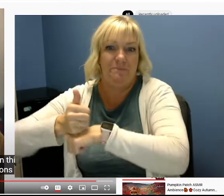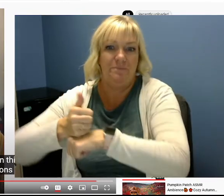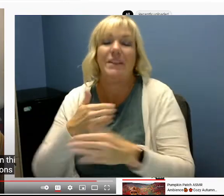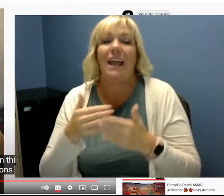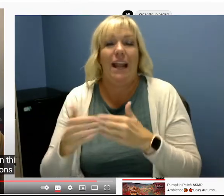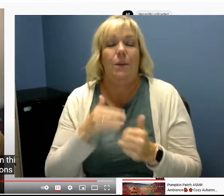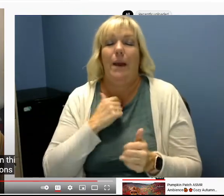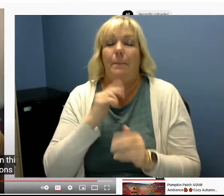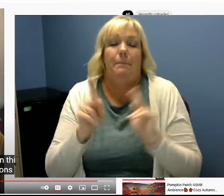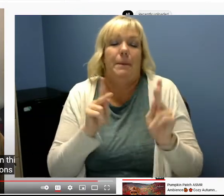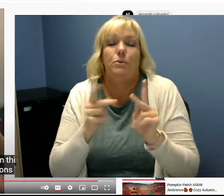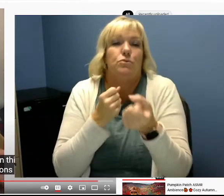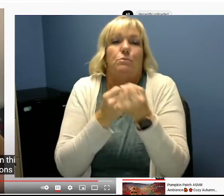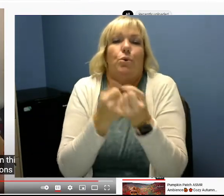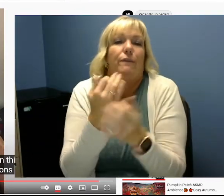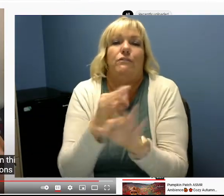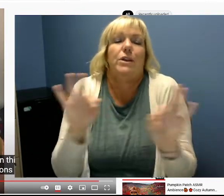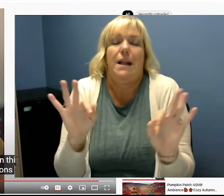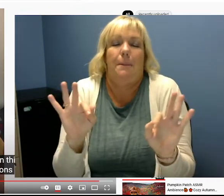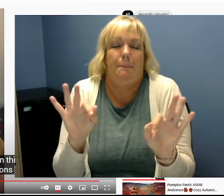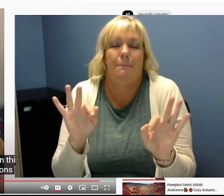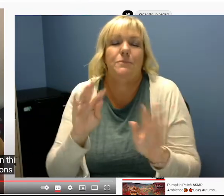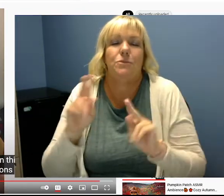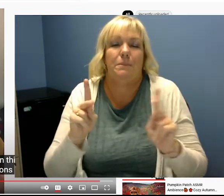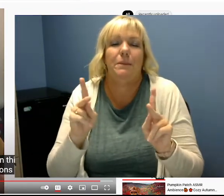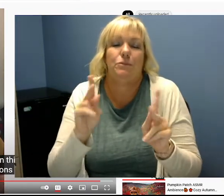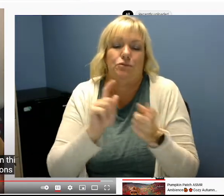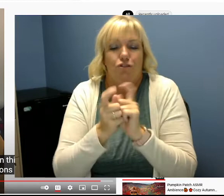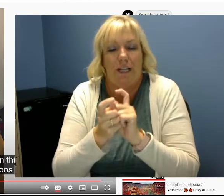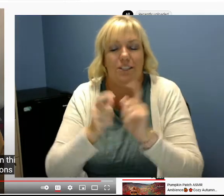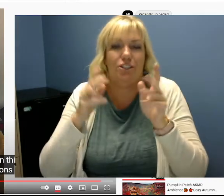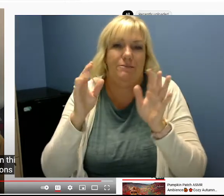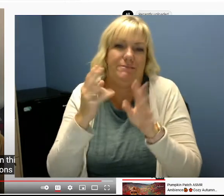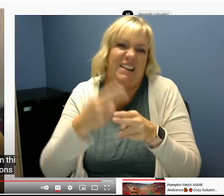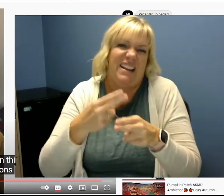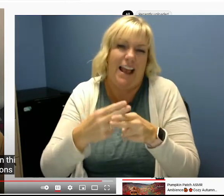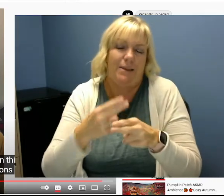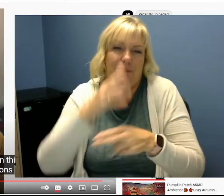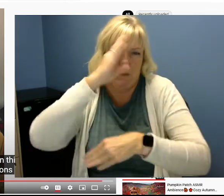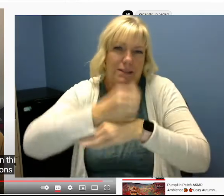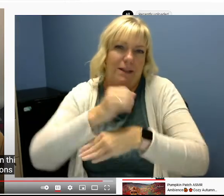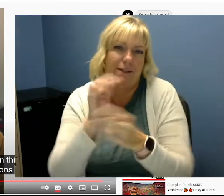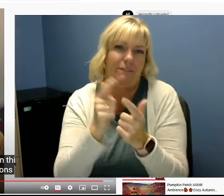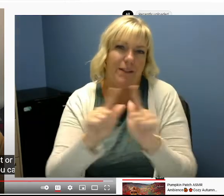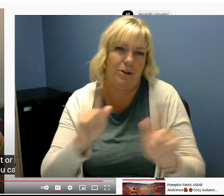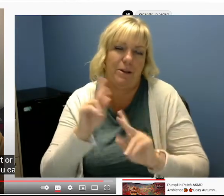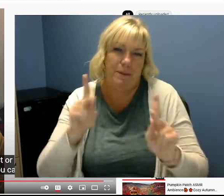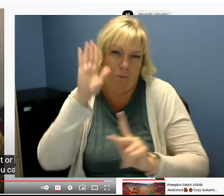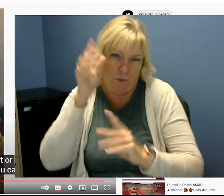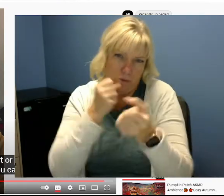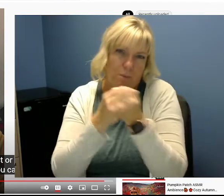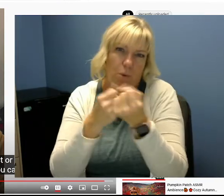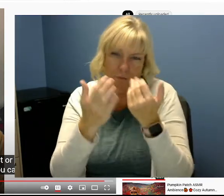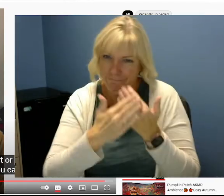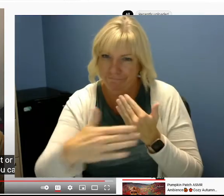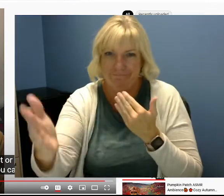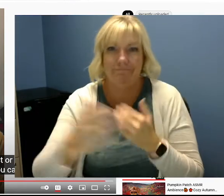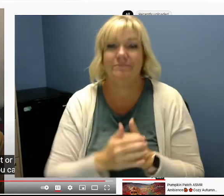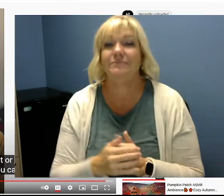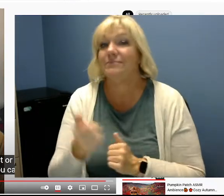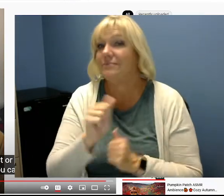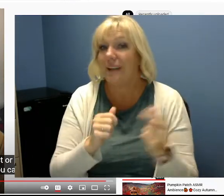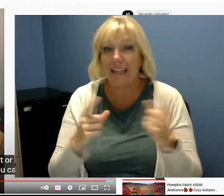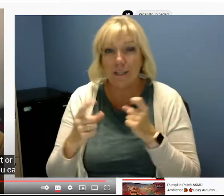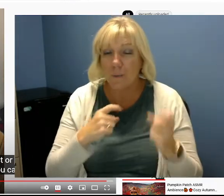great example of the use of propaganda in this period. All right, if you have any questions about the